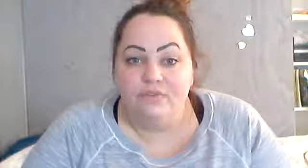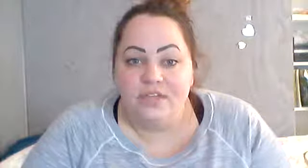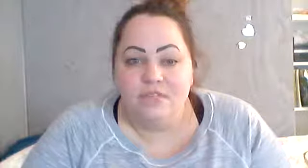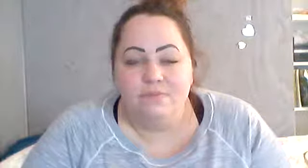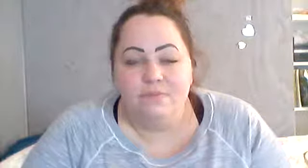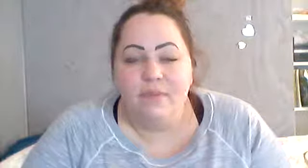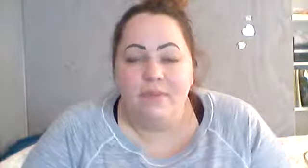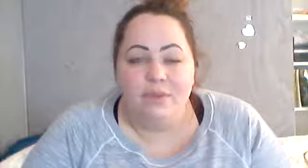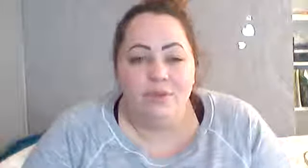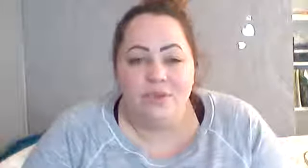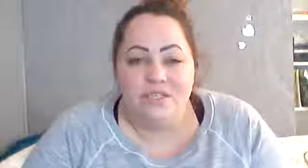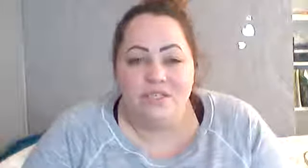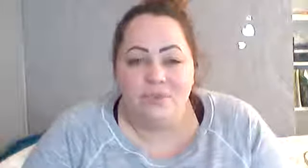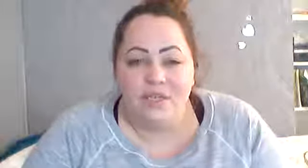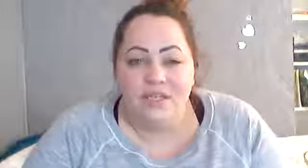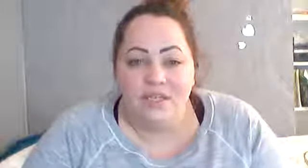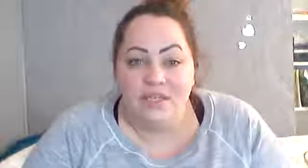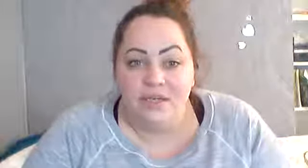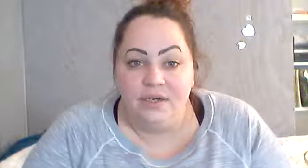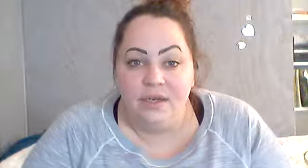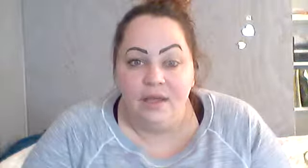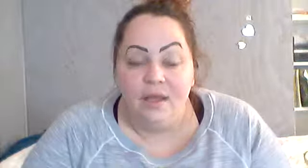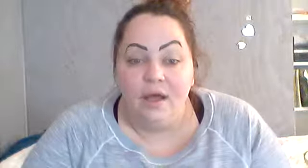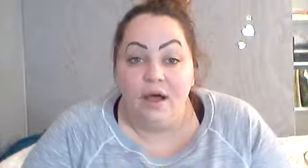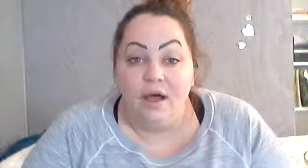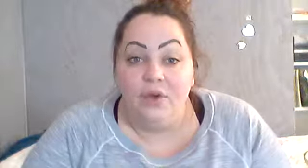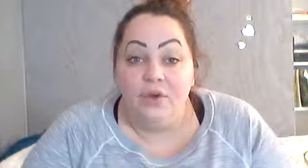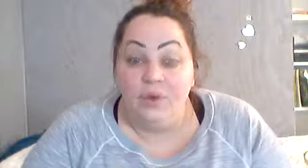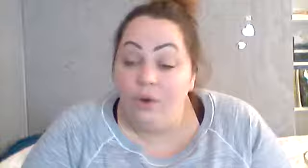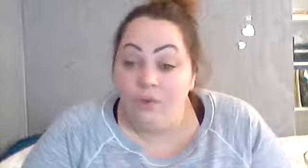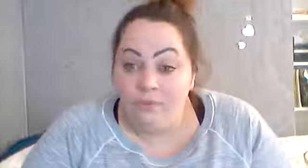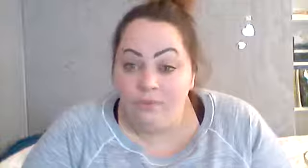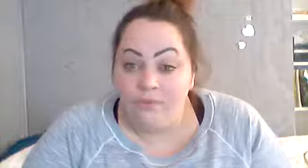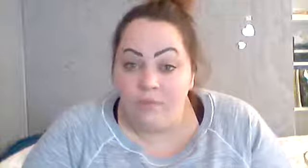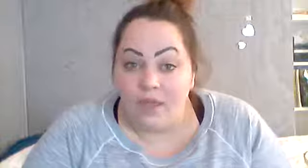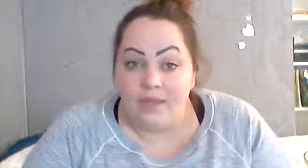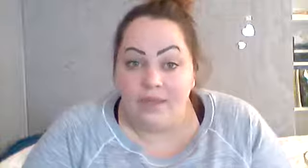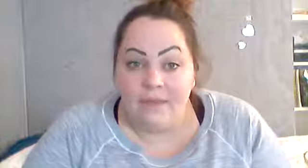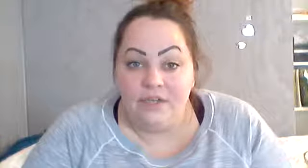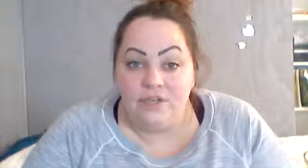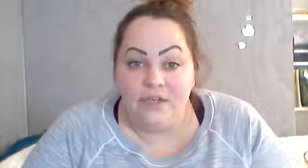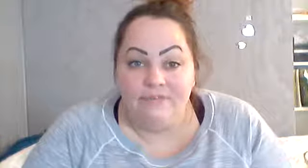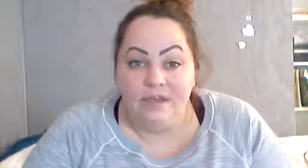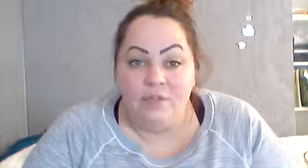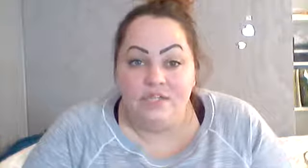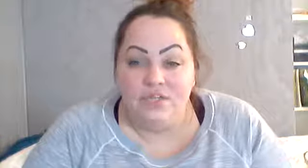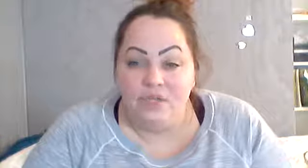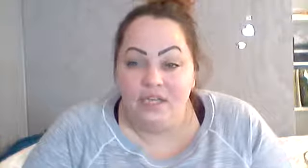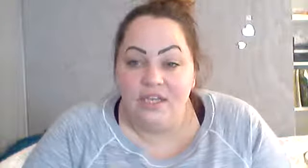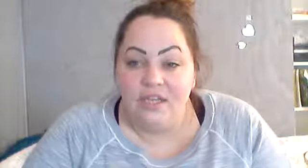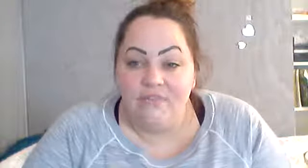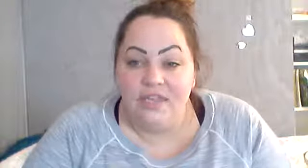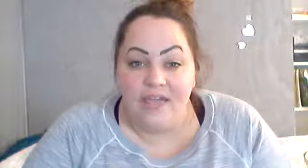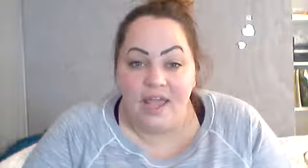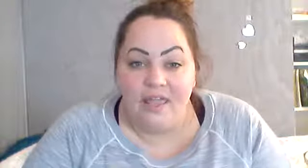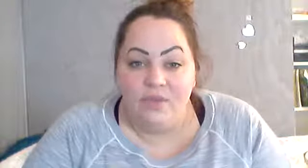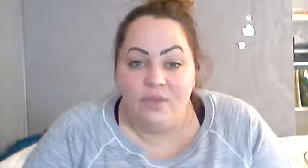events, maybe only one since we're at the end of the year, on your own. And then I'm going to try to find one that's early enough in the day that we can